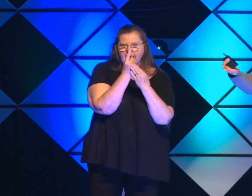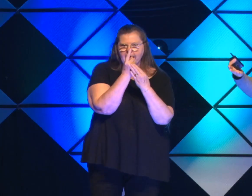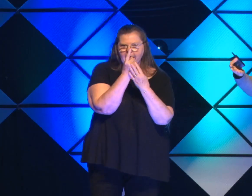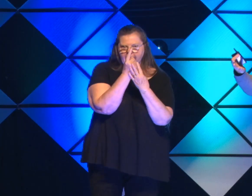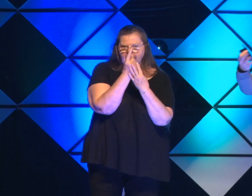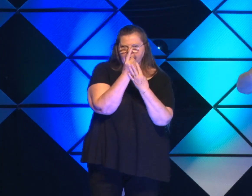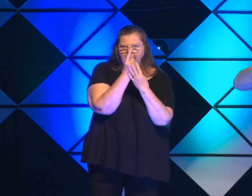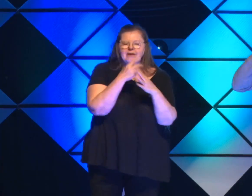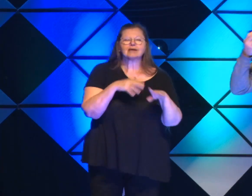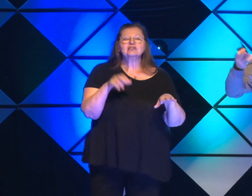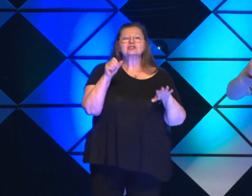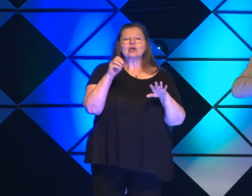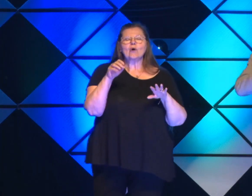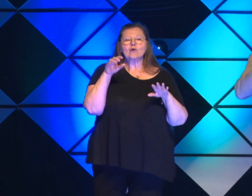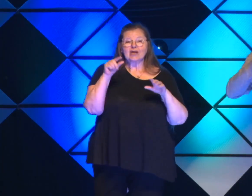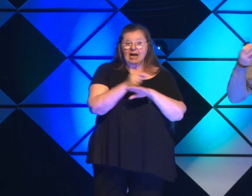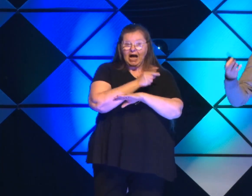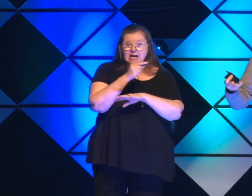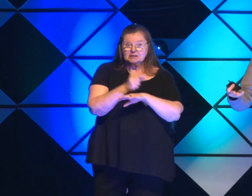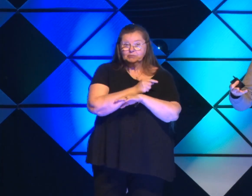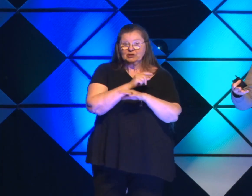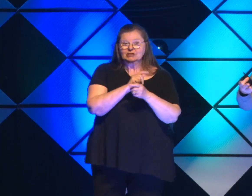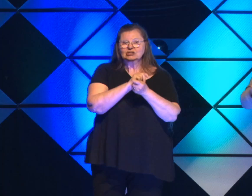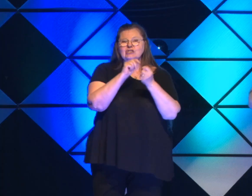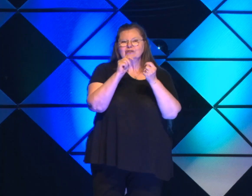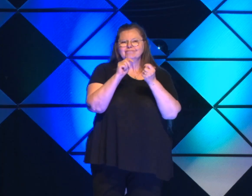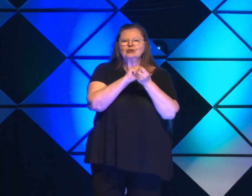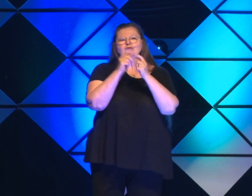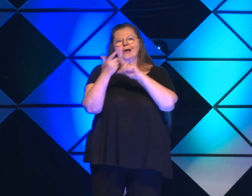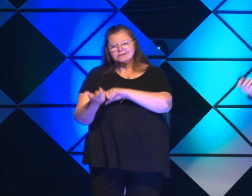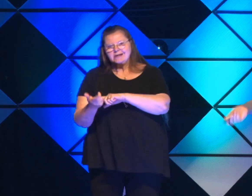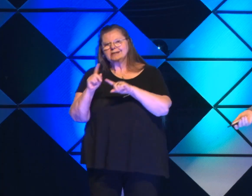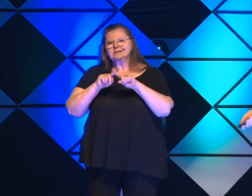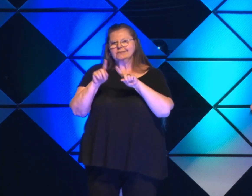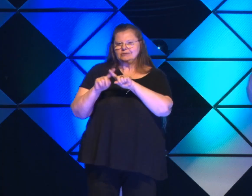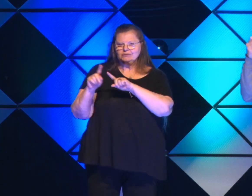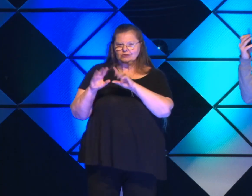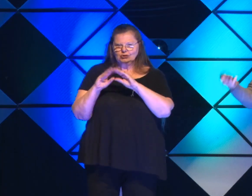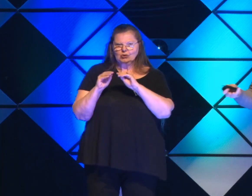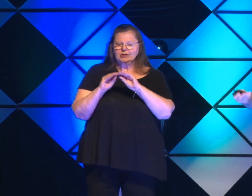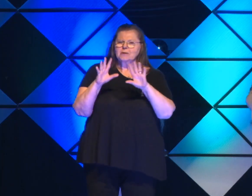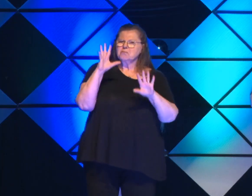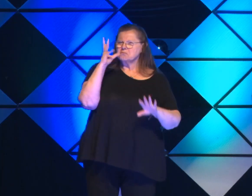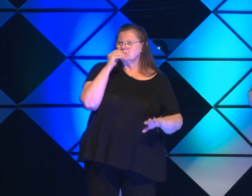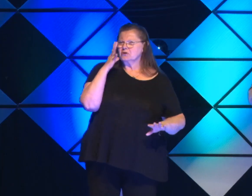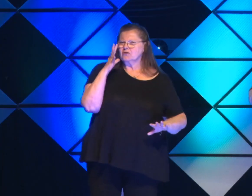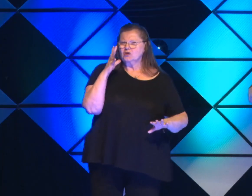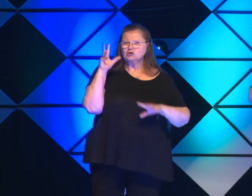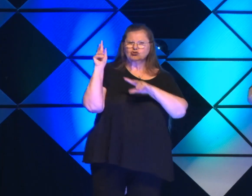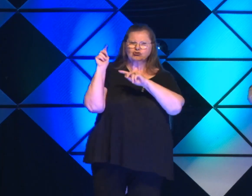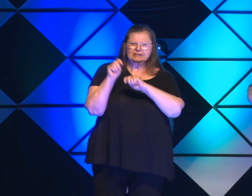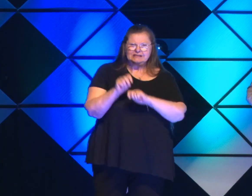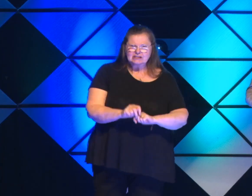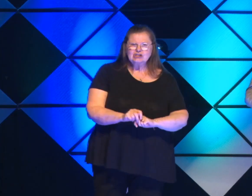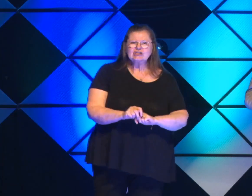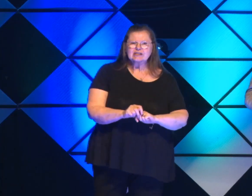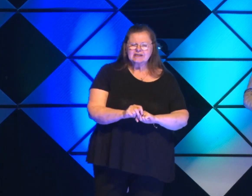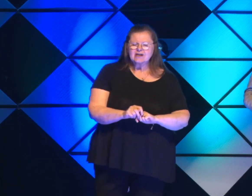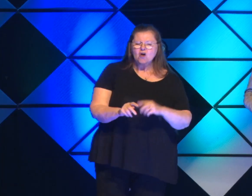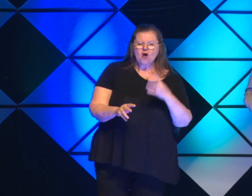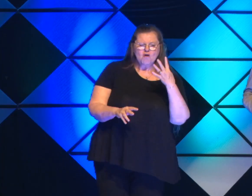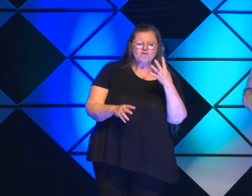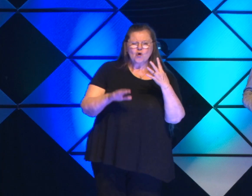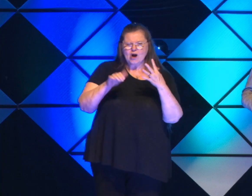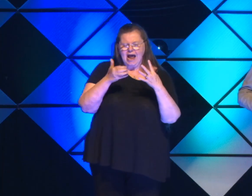this gospel that then gets interpreted and told in these different stories. And I think that's beautiful that our tradition says here's four ways of thinking about